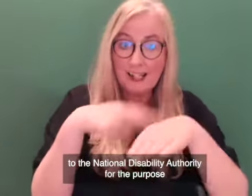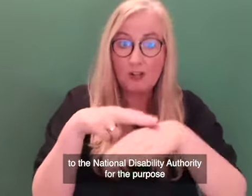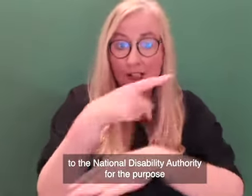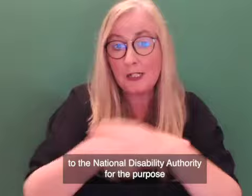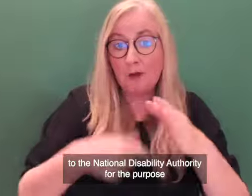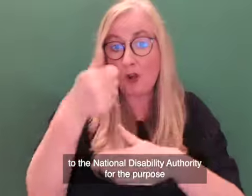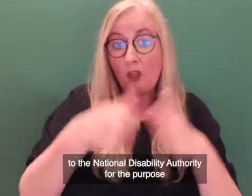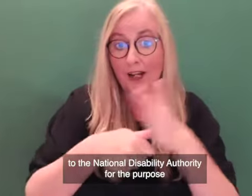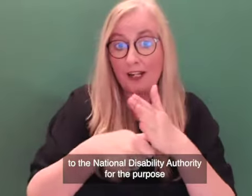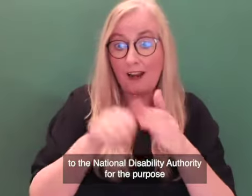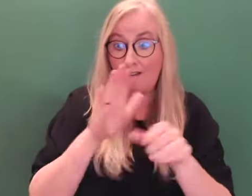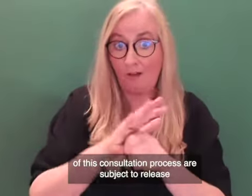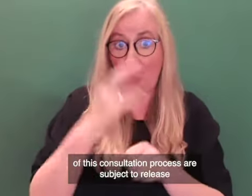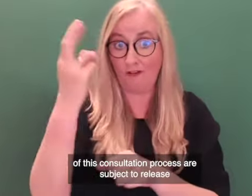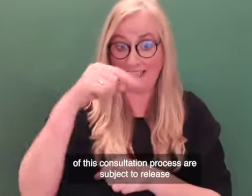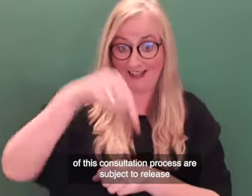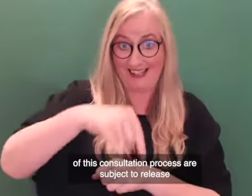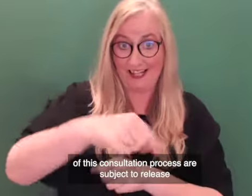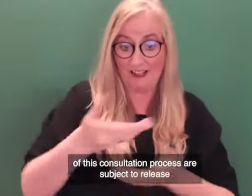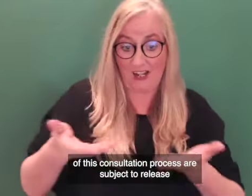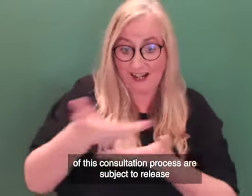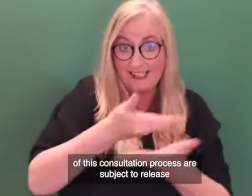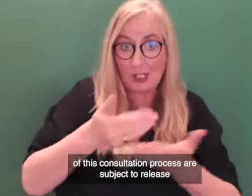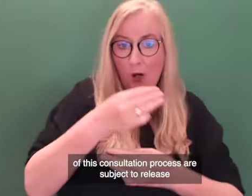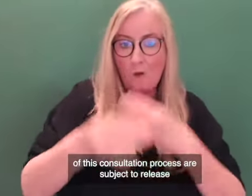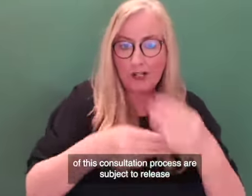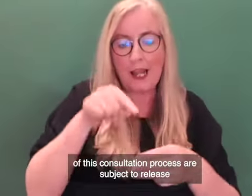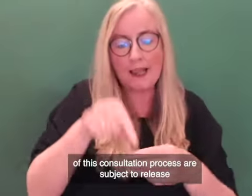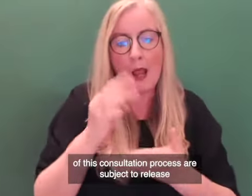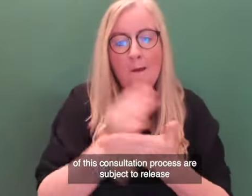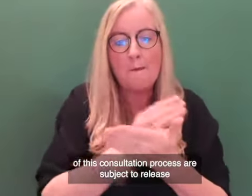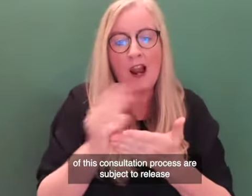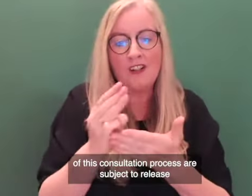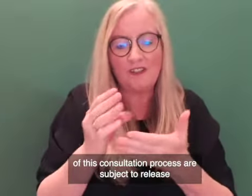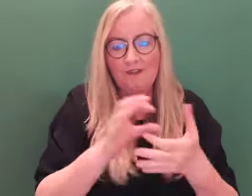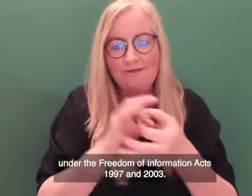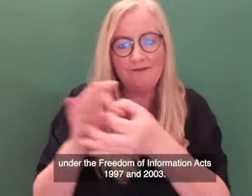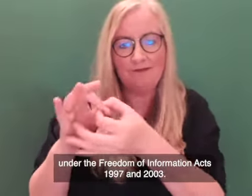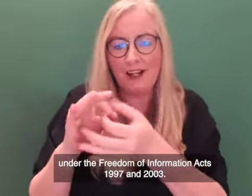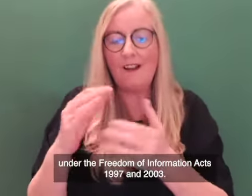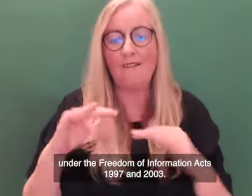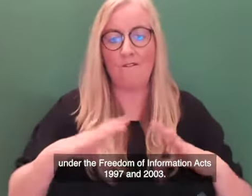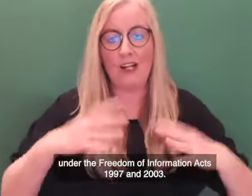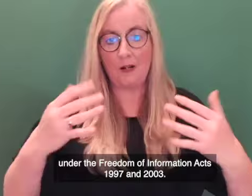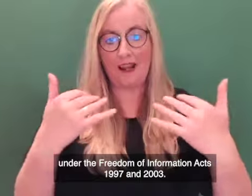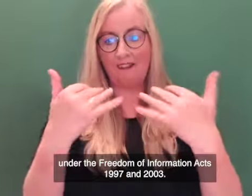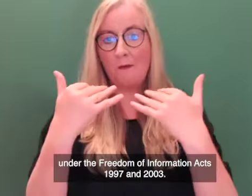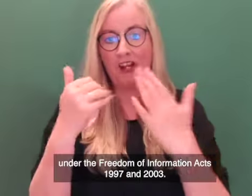Authority for the purpose of this consultation process are subject to release under the Freedom of Information